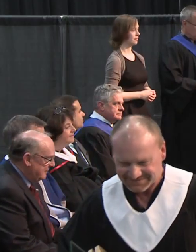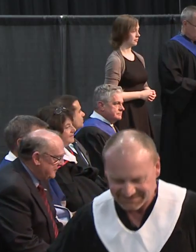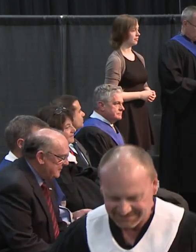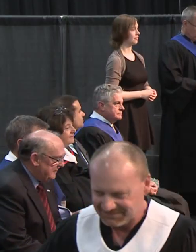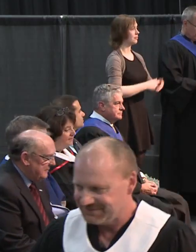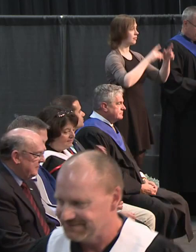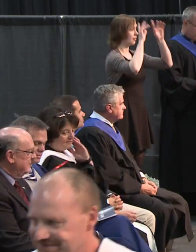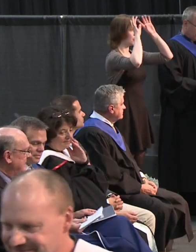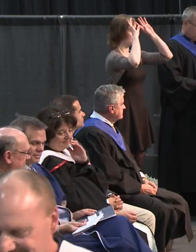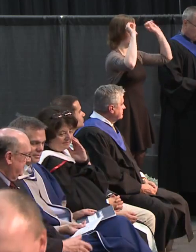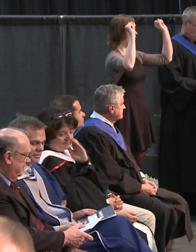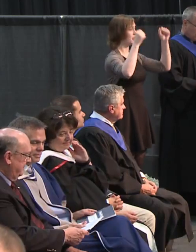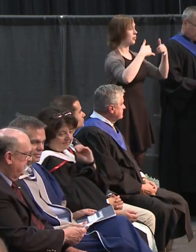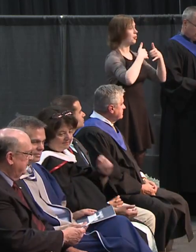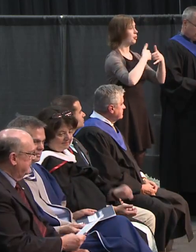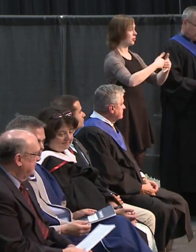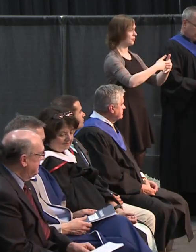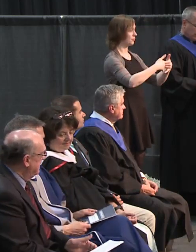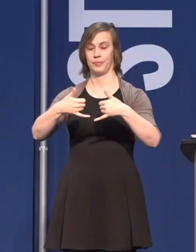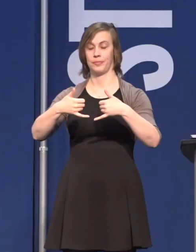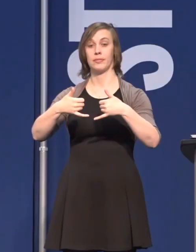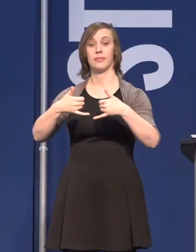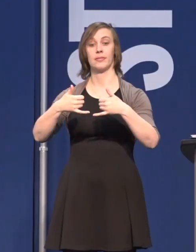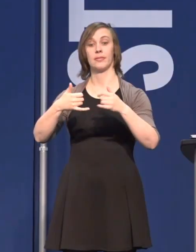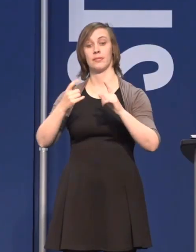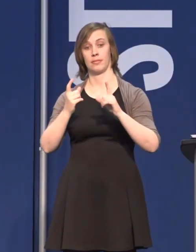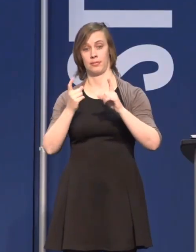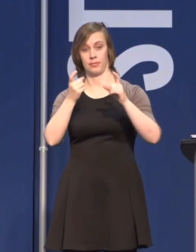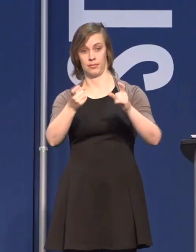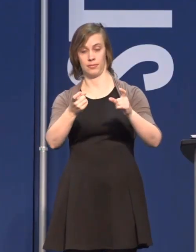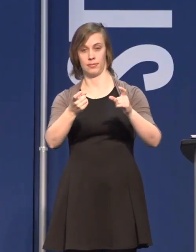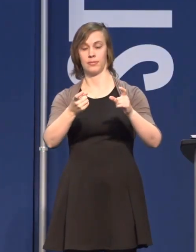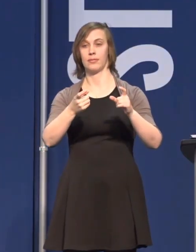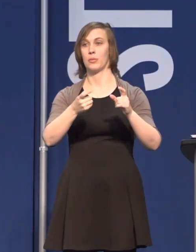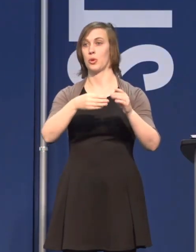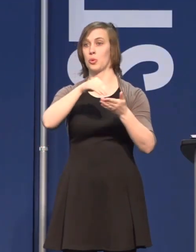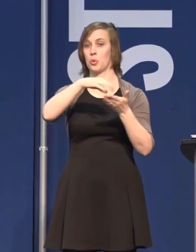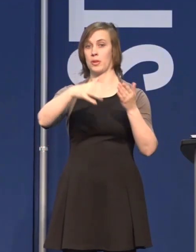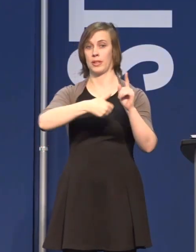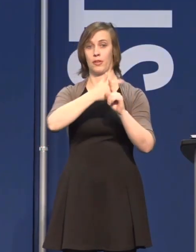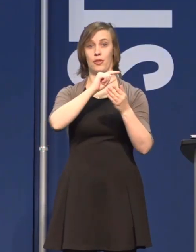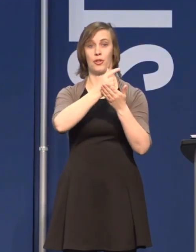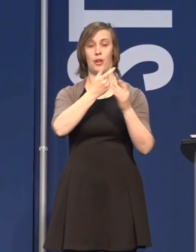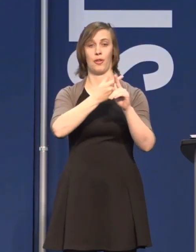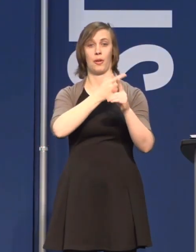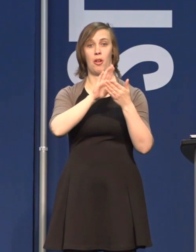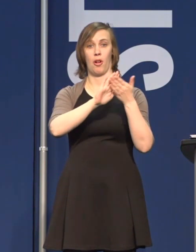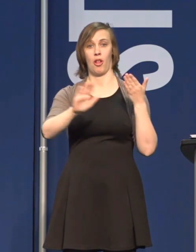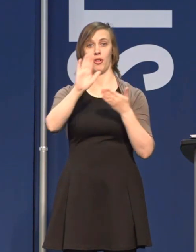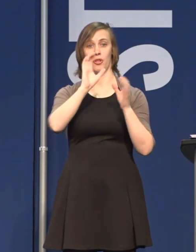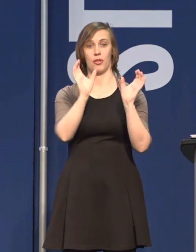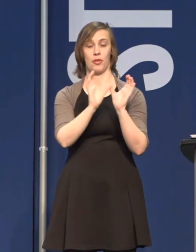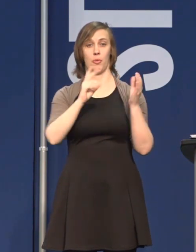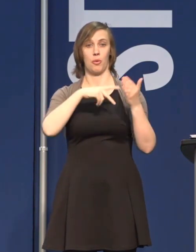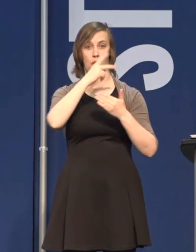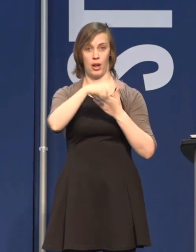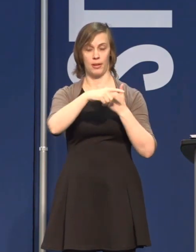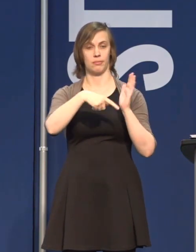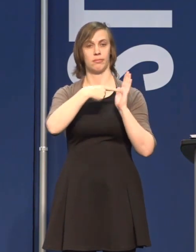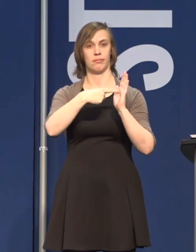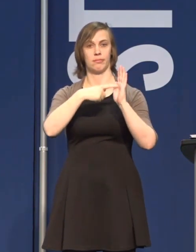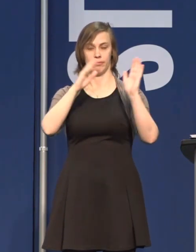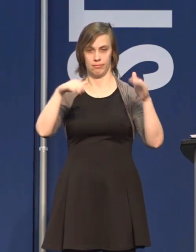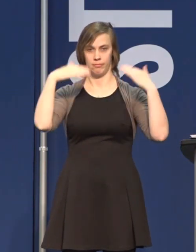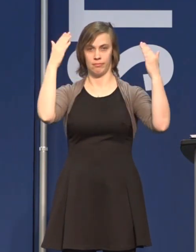The President's Award is awarded to a graduating student of a college certificate program who has demonstrated outstanding